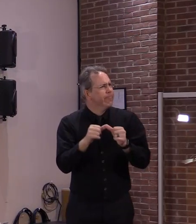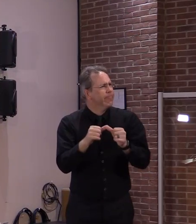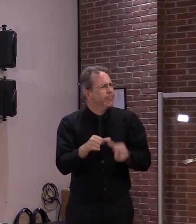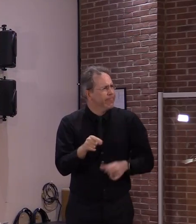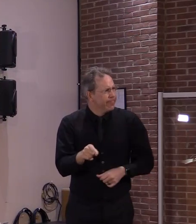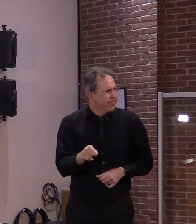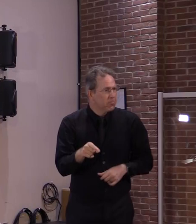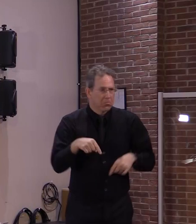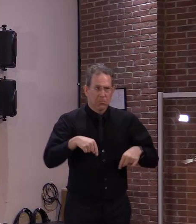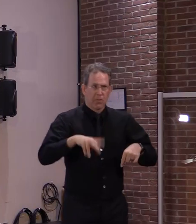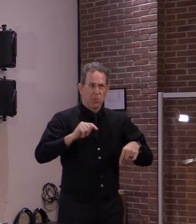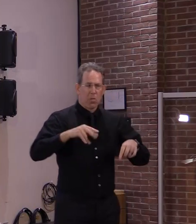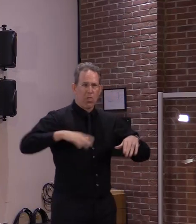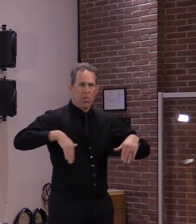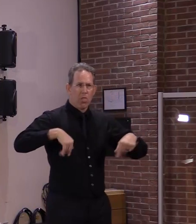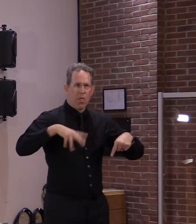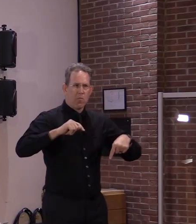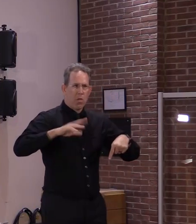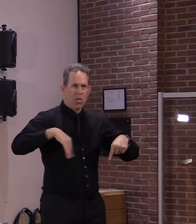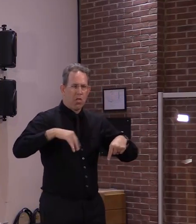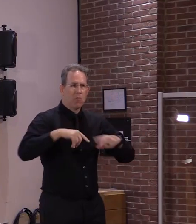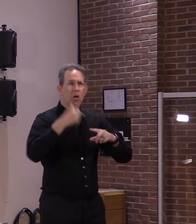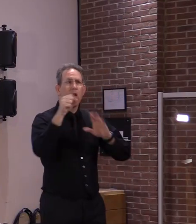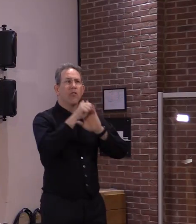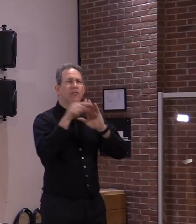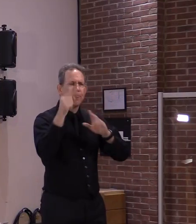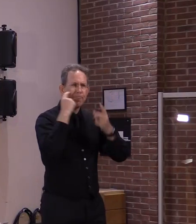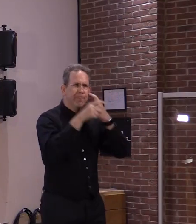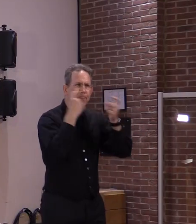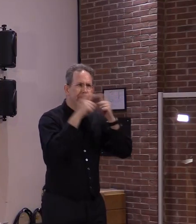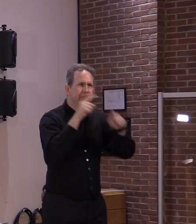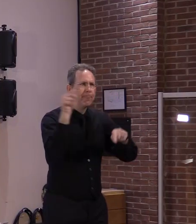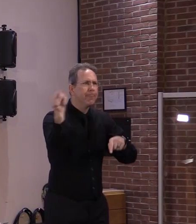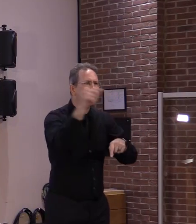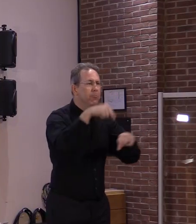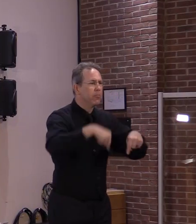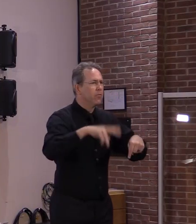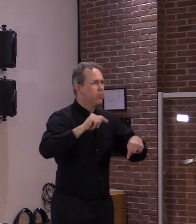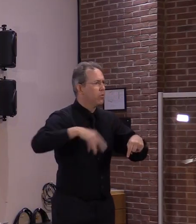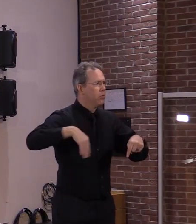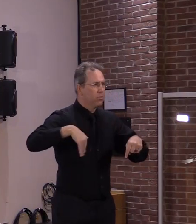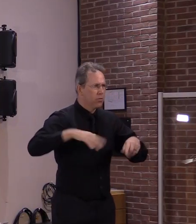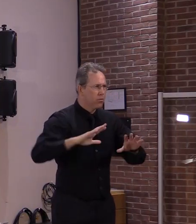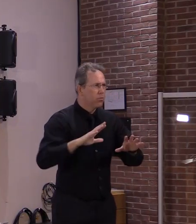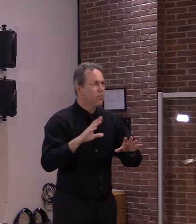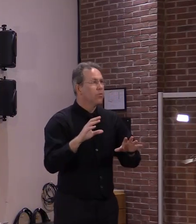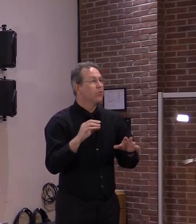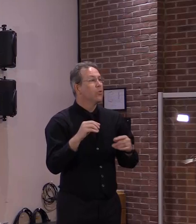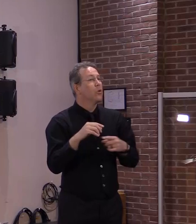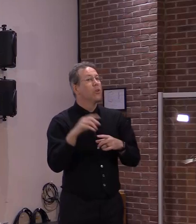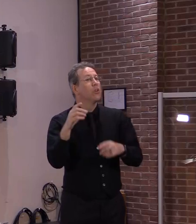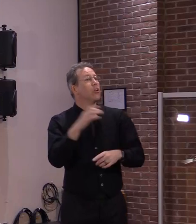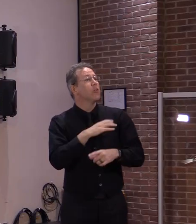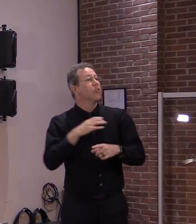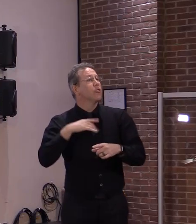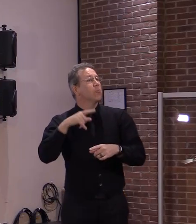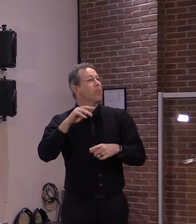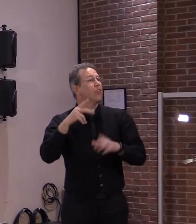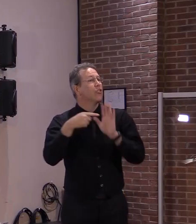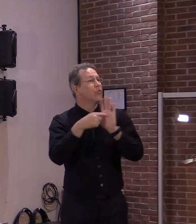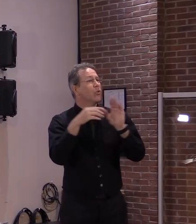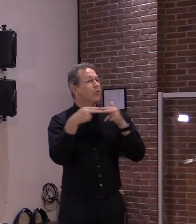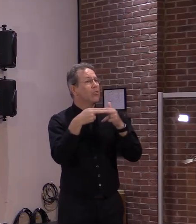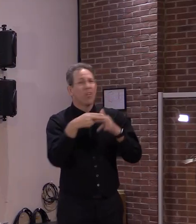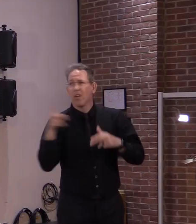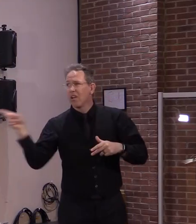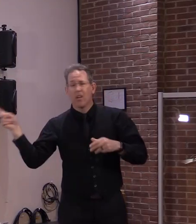regard to that. And it's really nice to see that downturn that Commissioner Pichak showed in those younger age